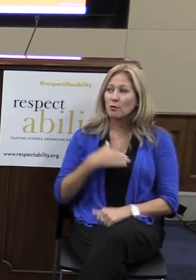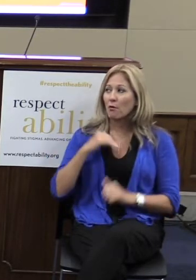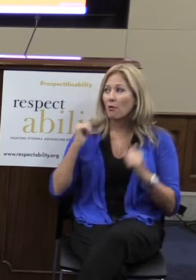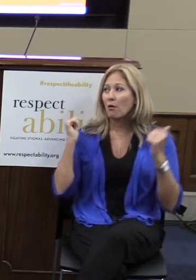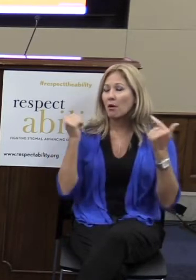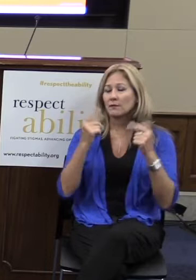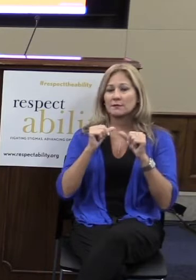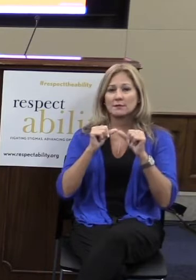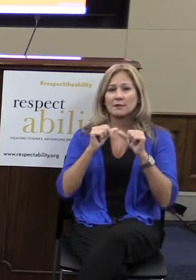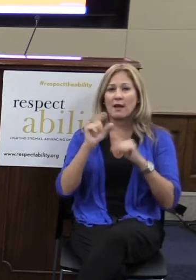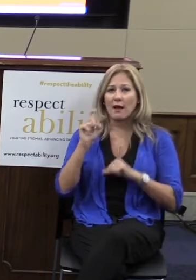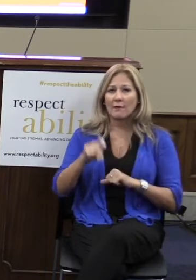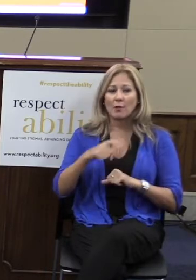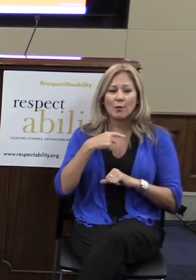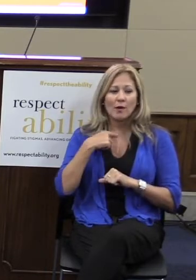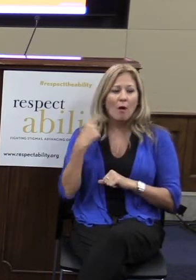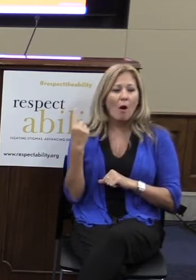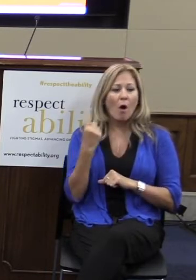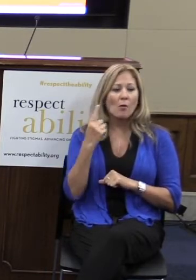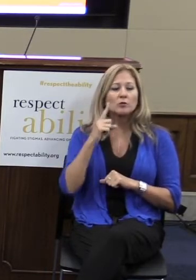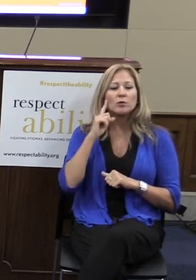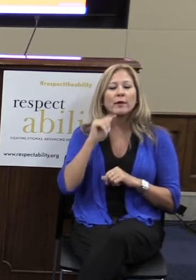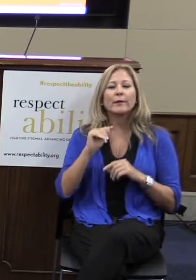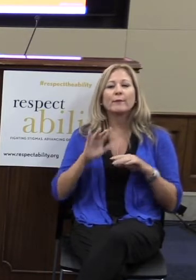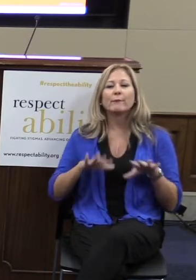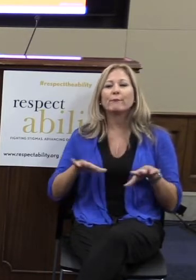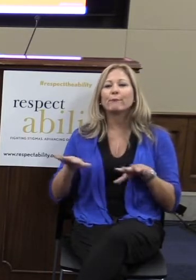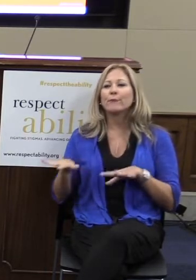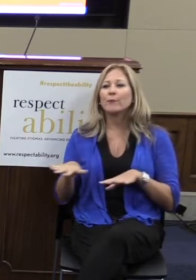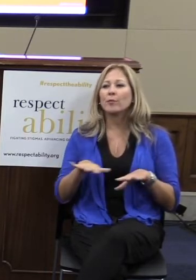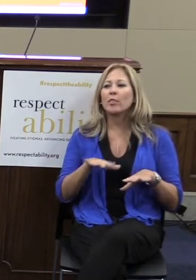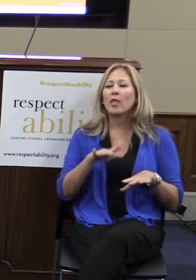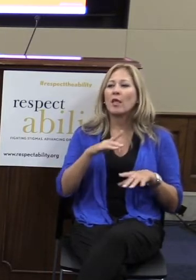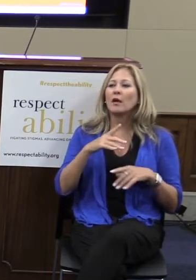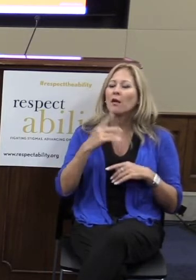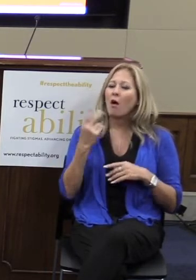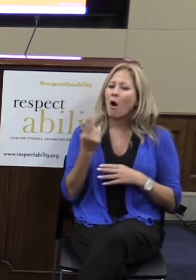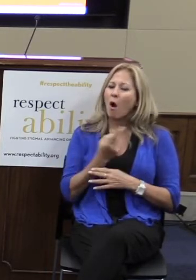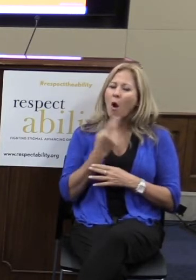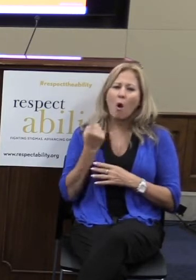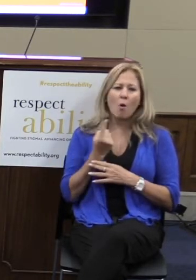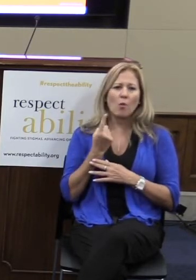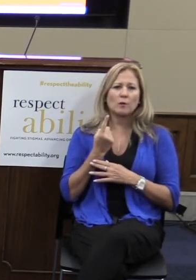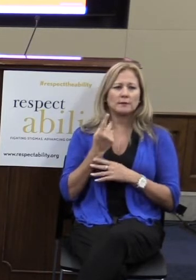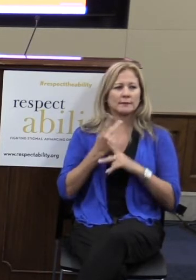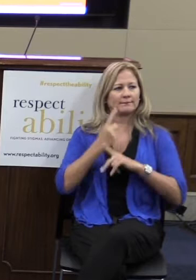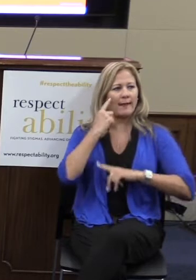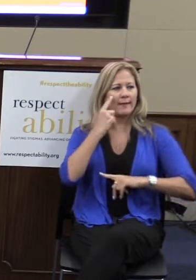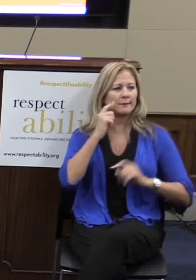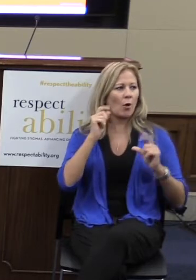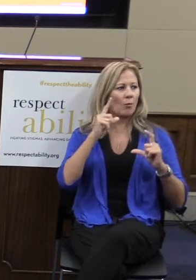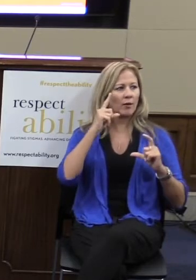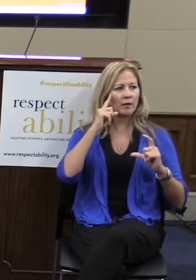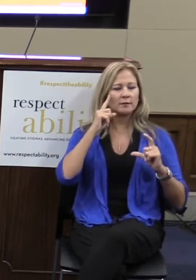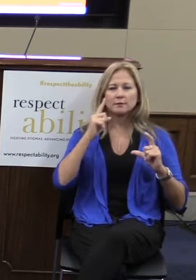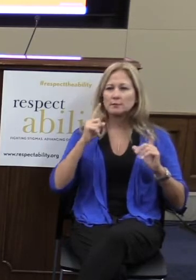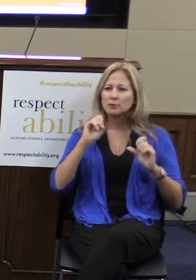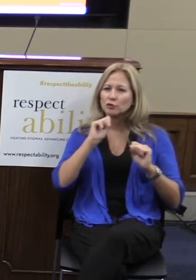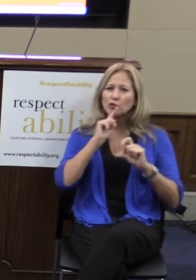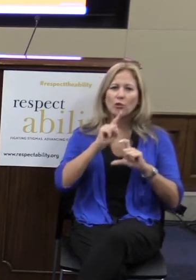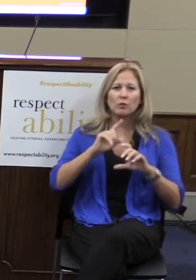to. We constantly have to have our guard up. So